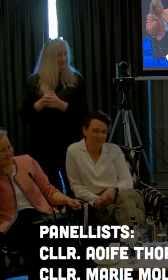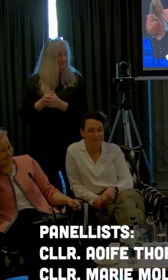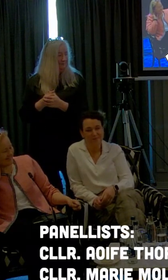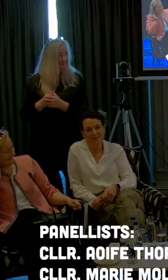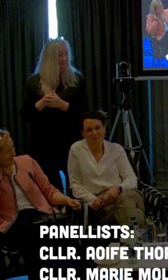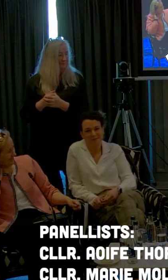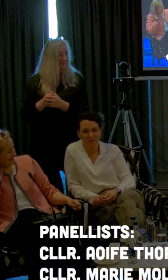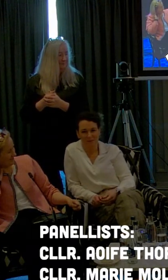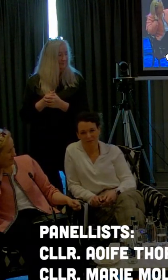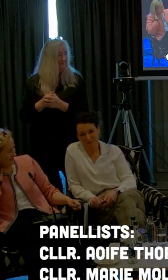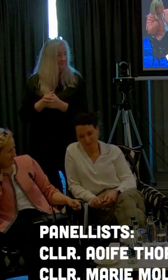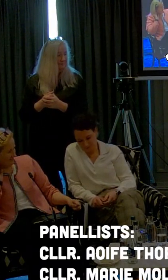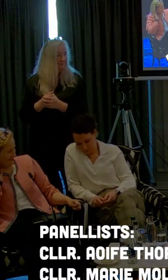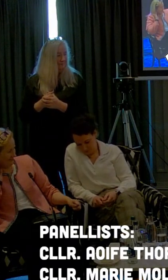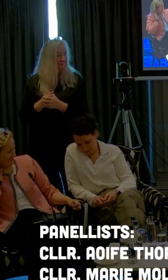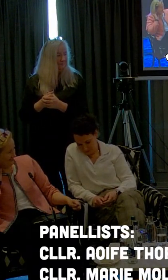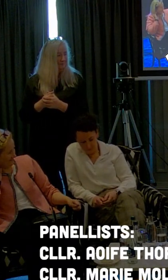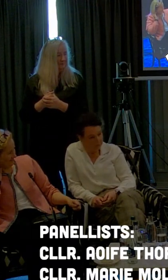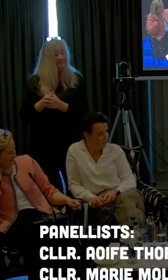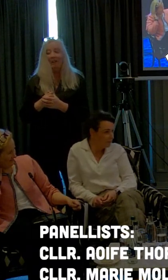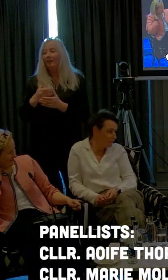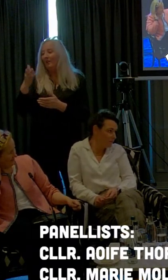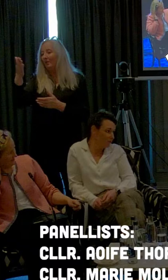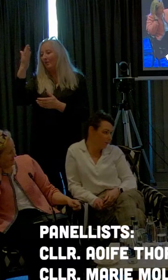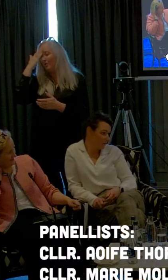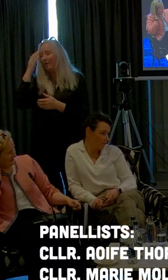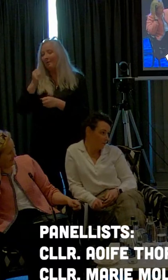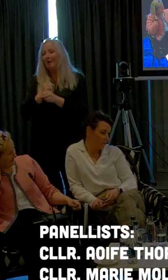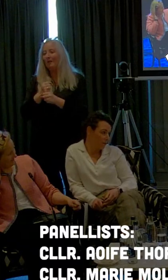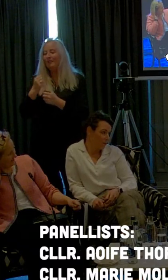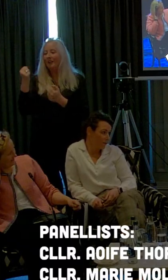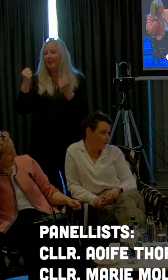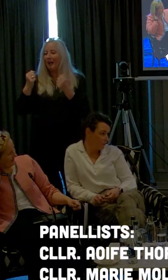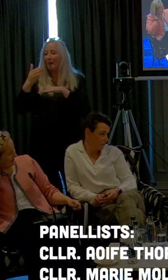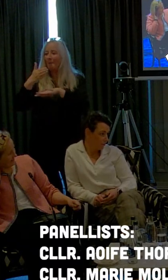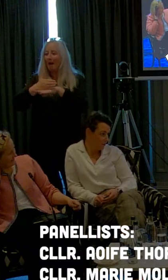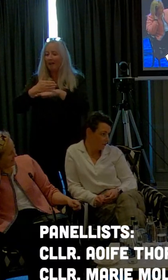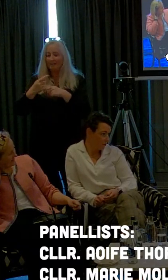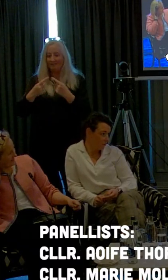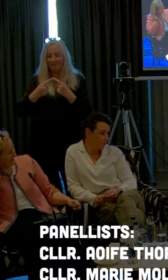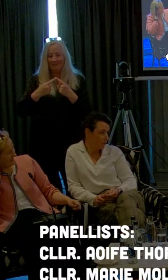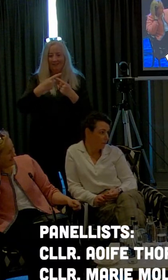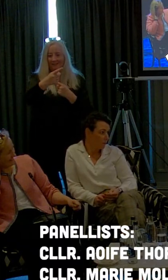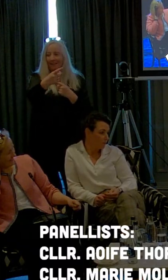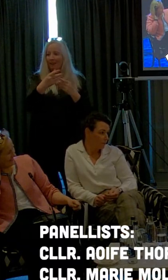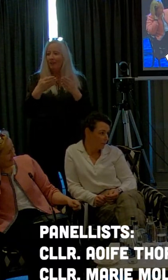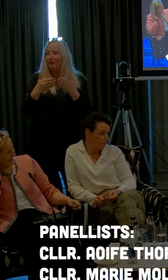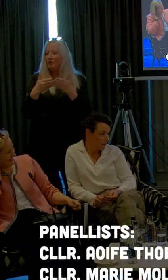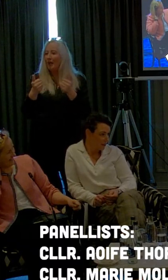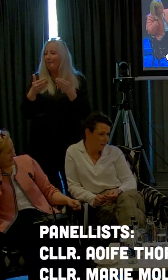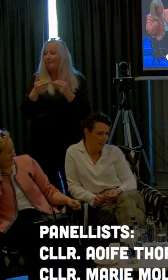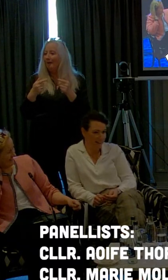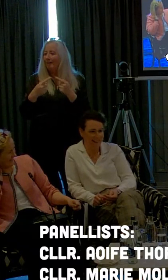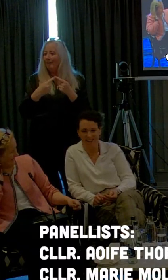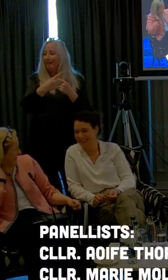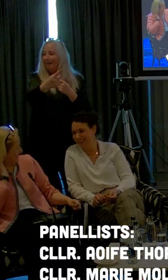They seem to tend to give the car parks furthest away from the shops to the freebies. And like